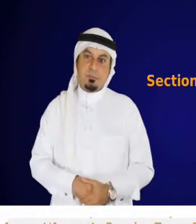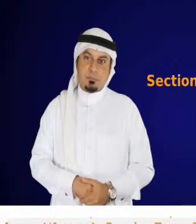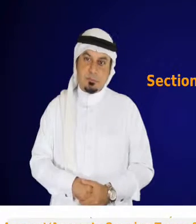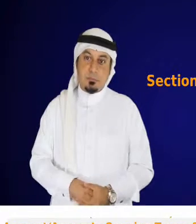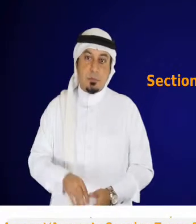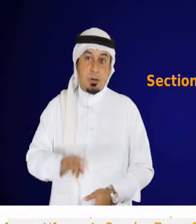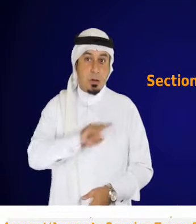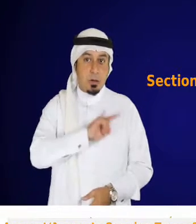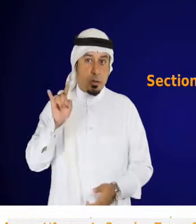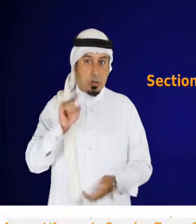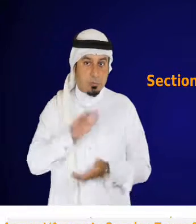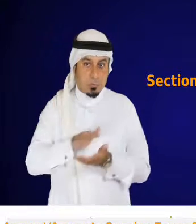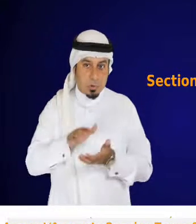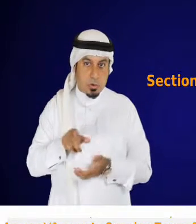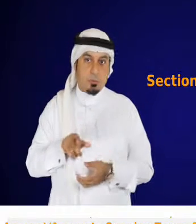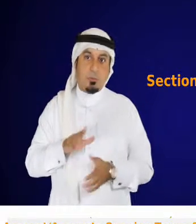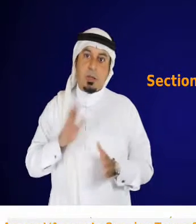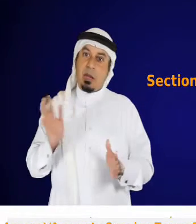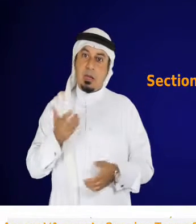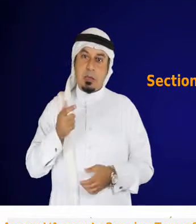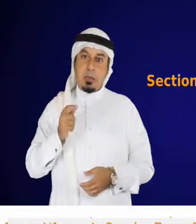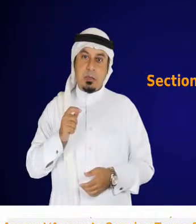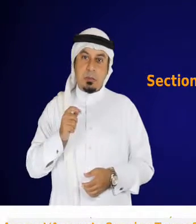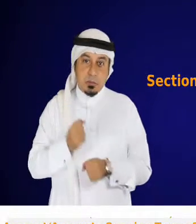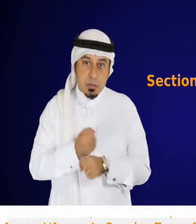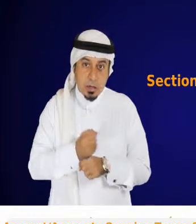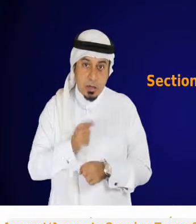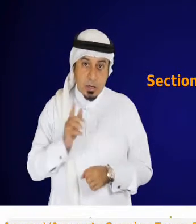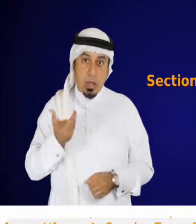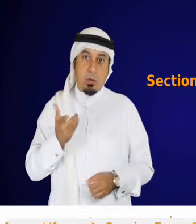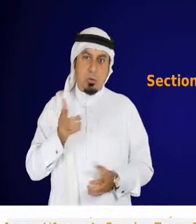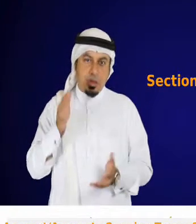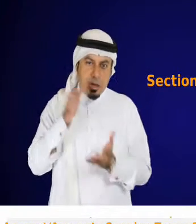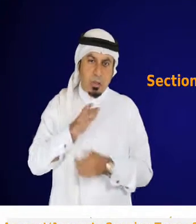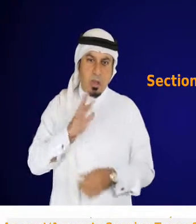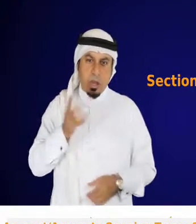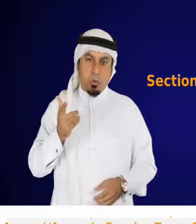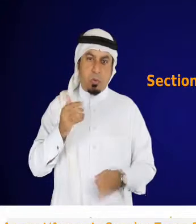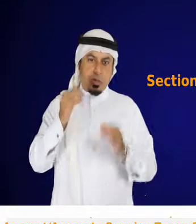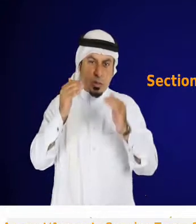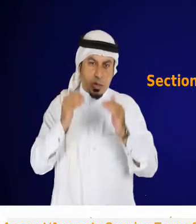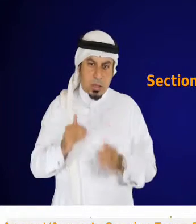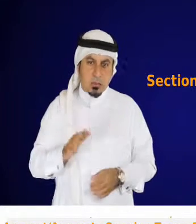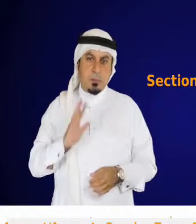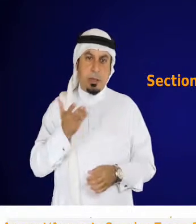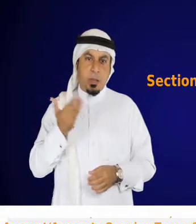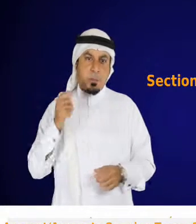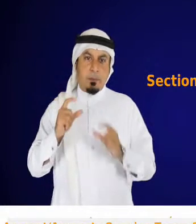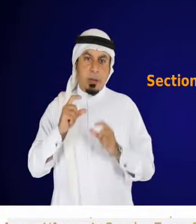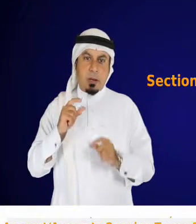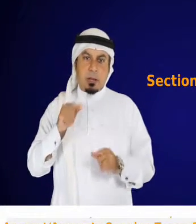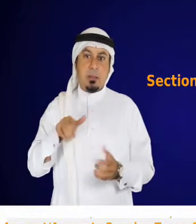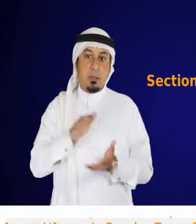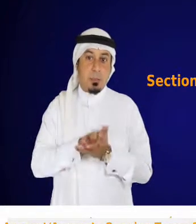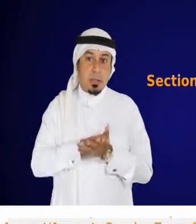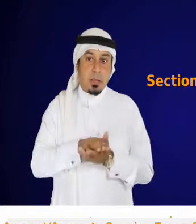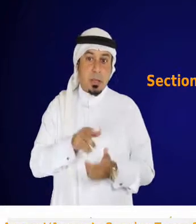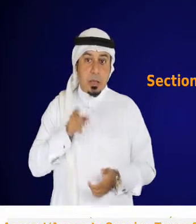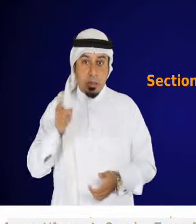Any grace period, tolerance, or waiver on the part of the bank in relation to the execution of these terms and conditions shall not